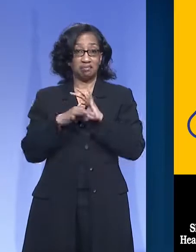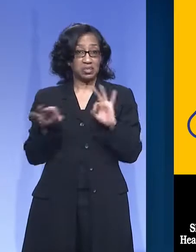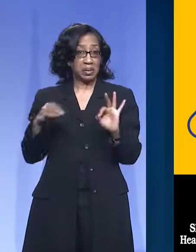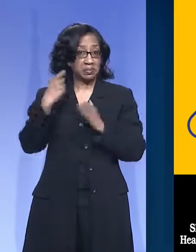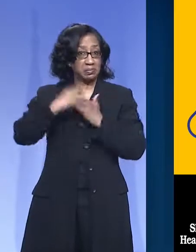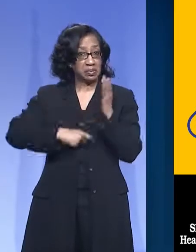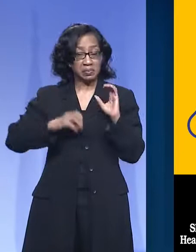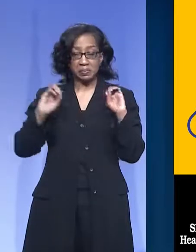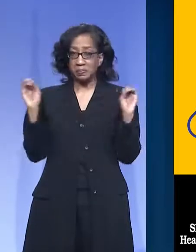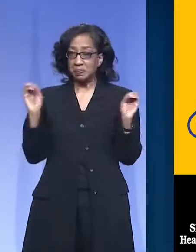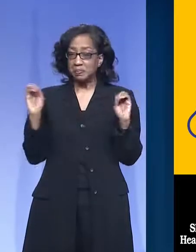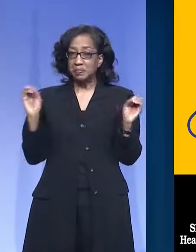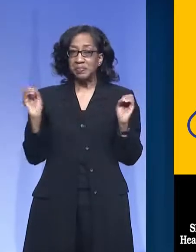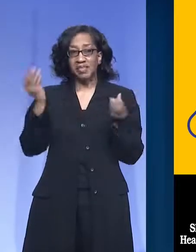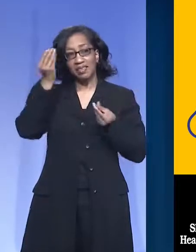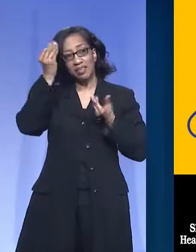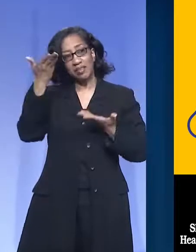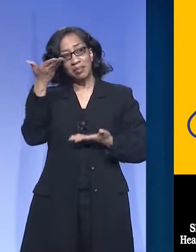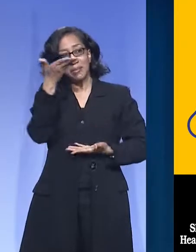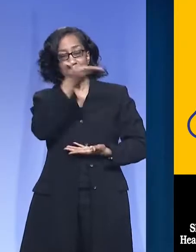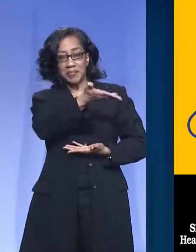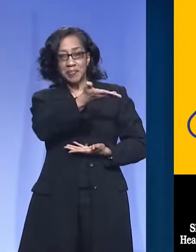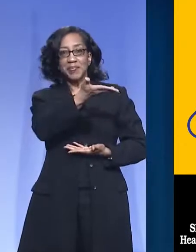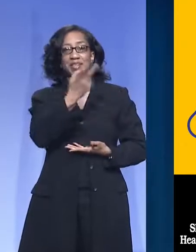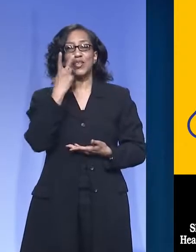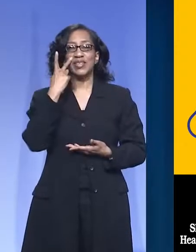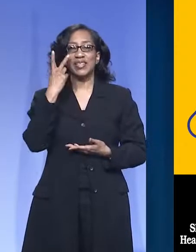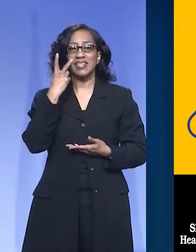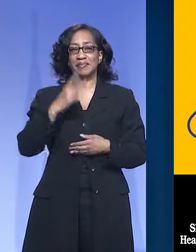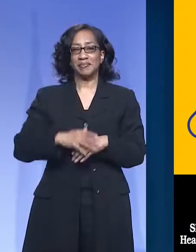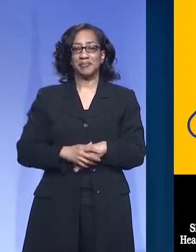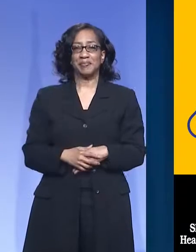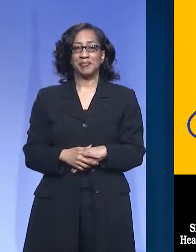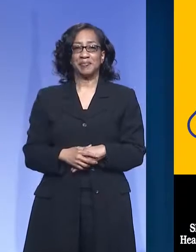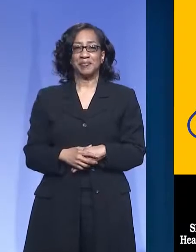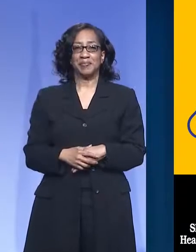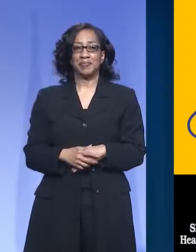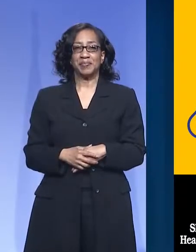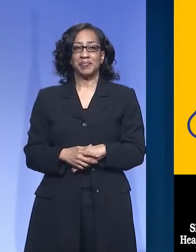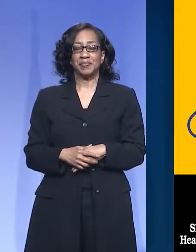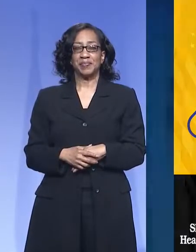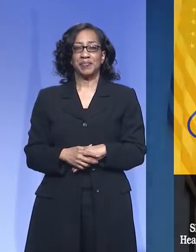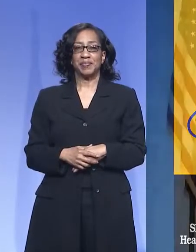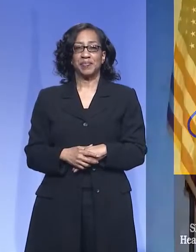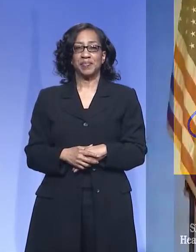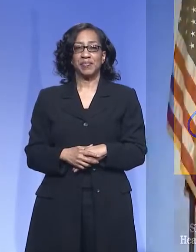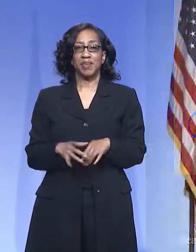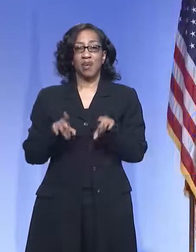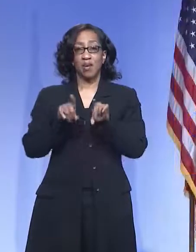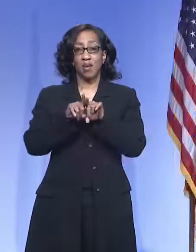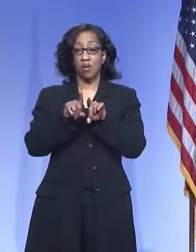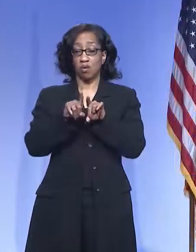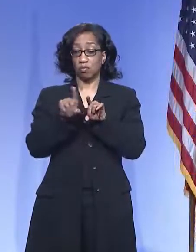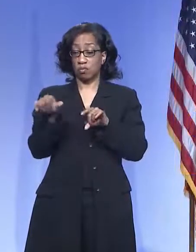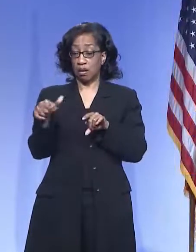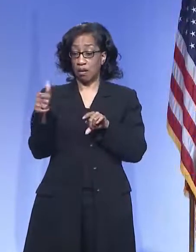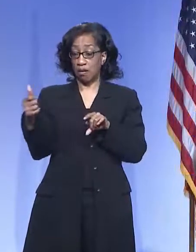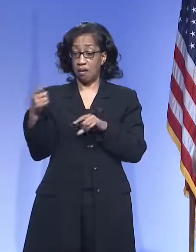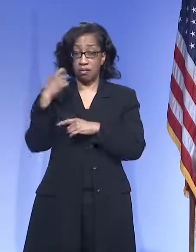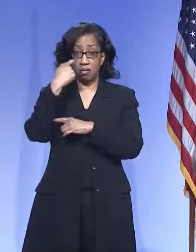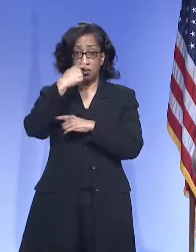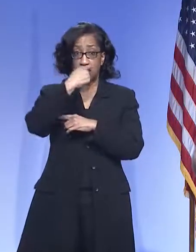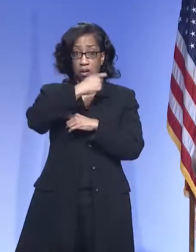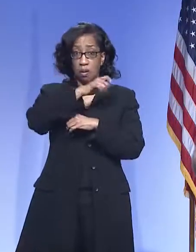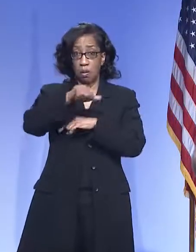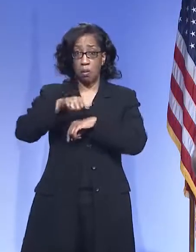the information is as you see on the screen. As far as other test site appointments,